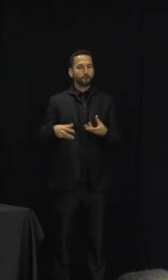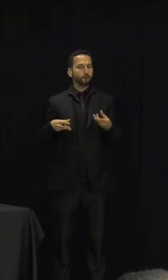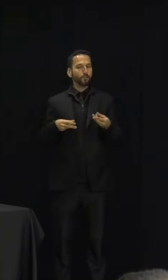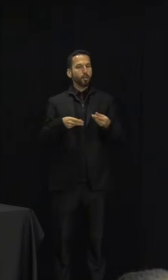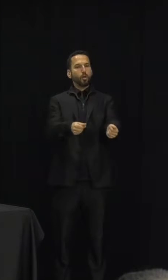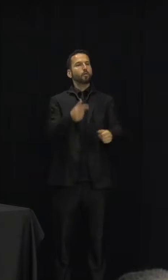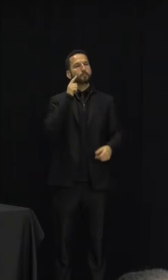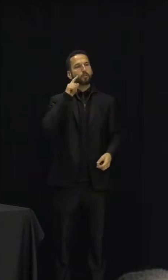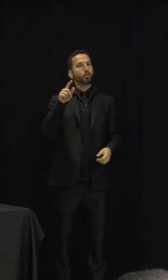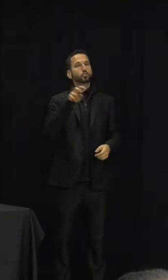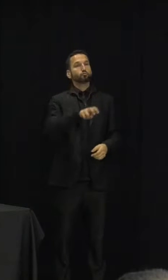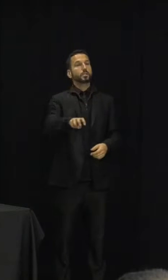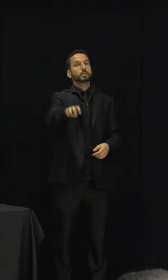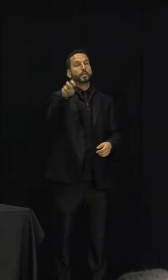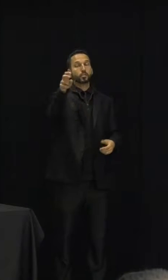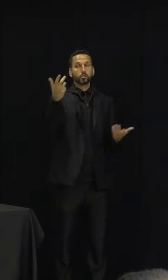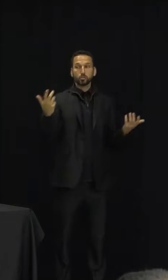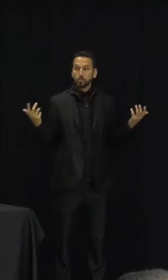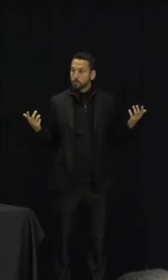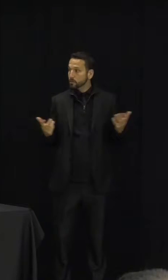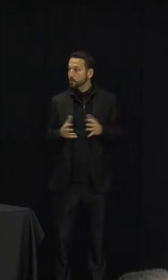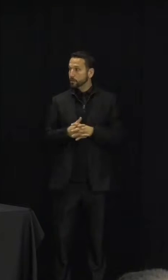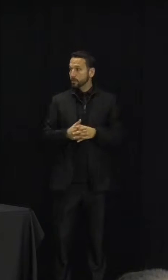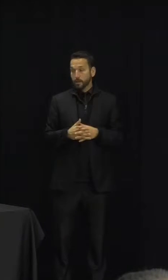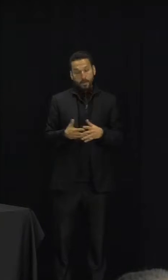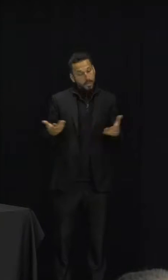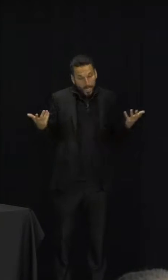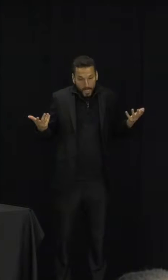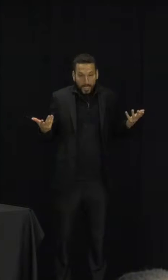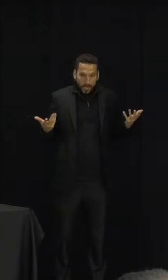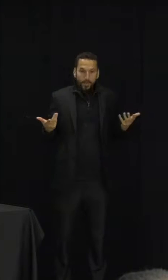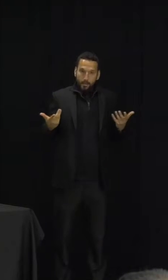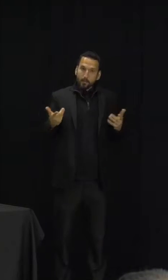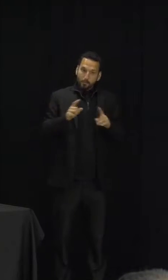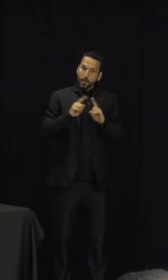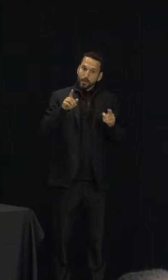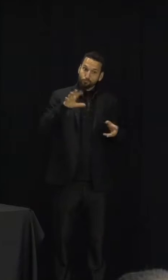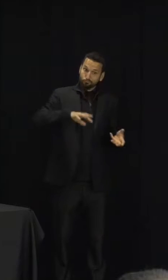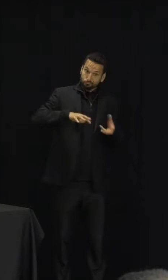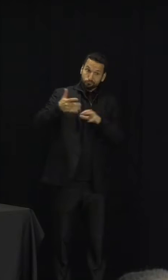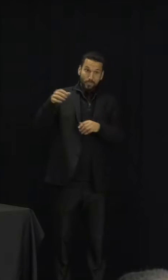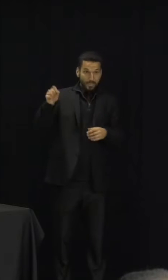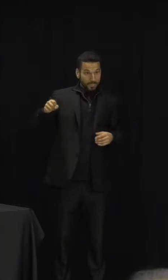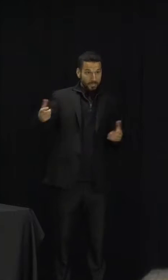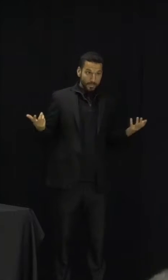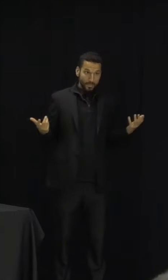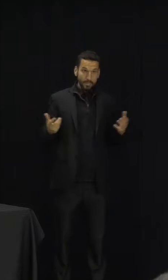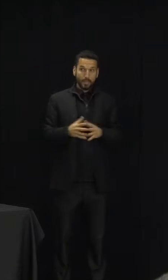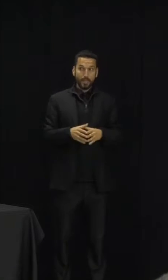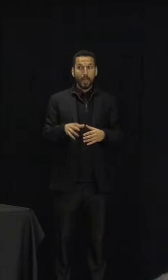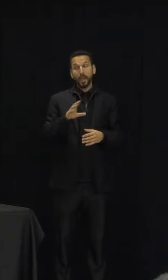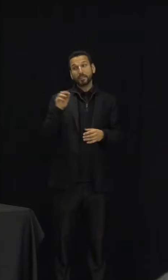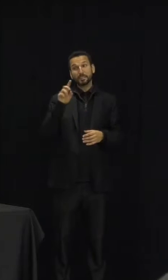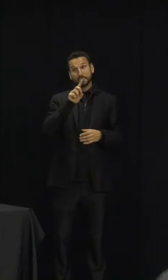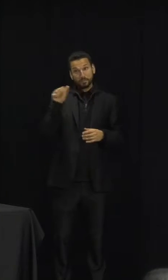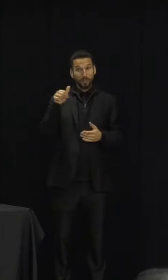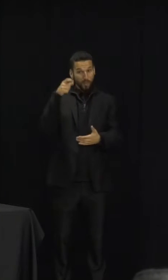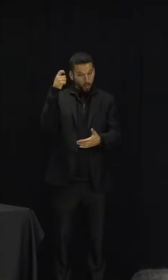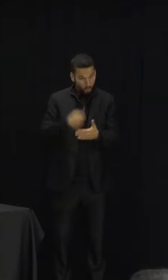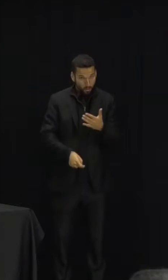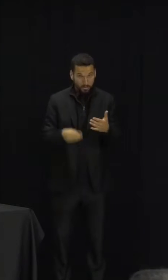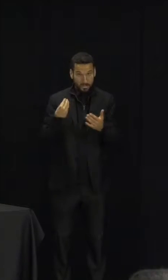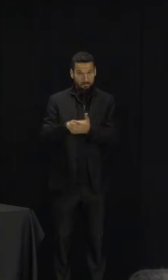is ill-defined, and the criteria for which groups are included and are not included are never made clear. We